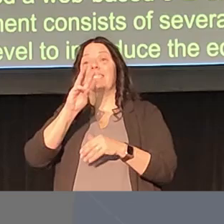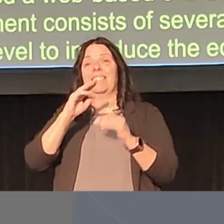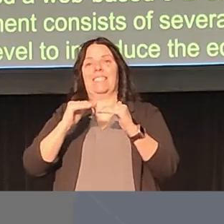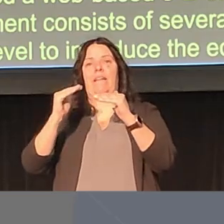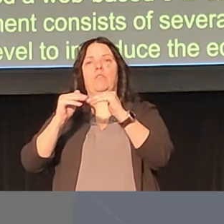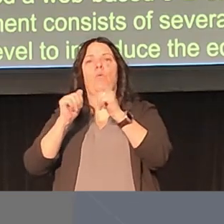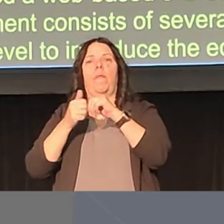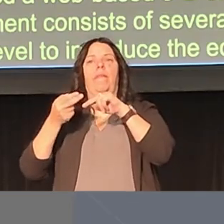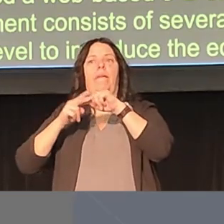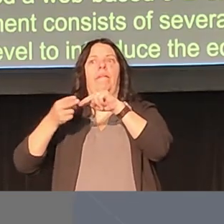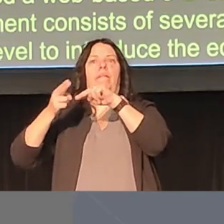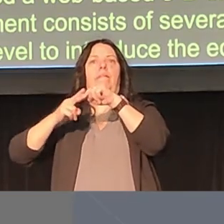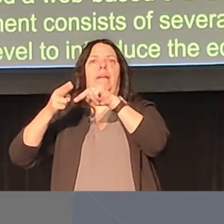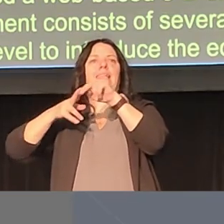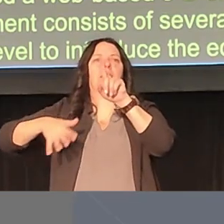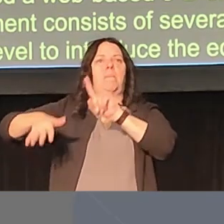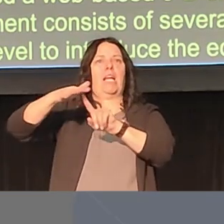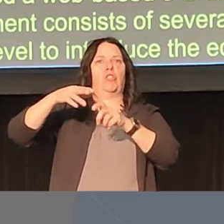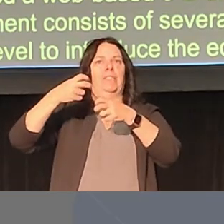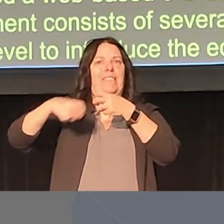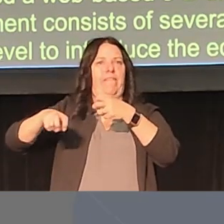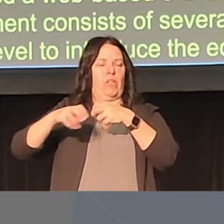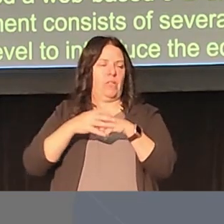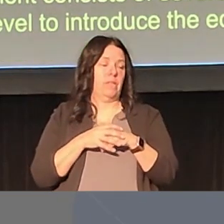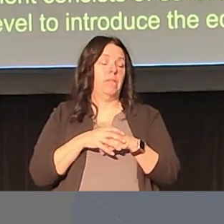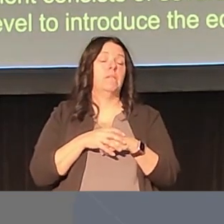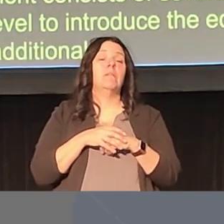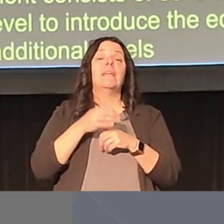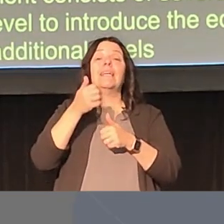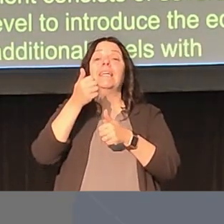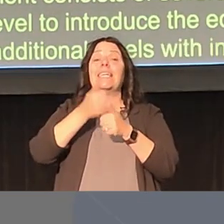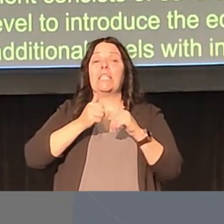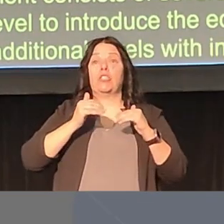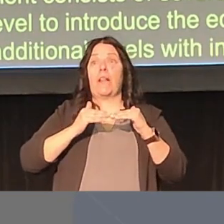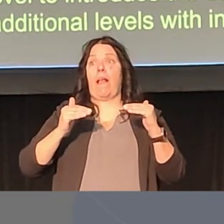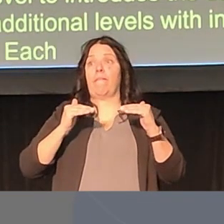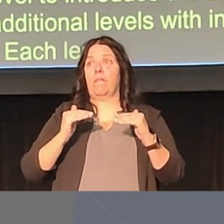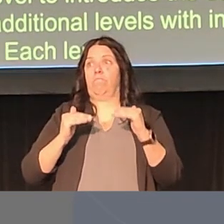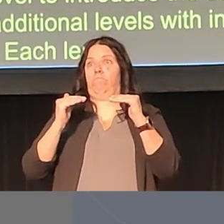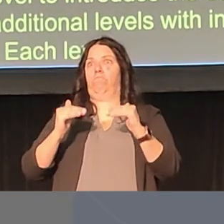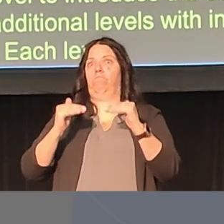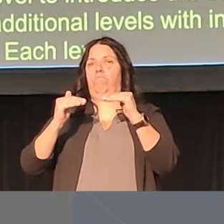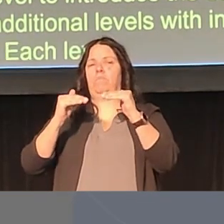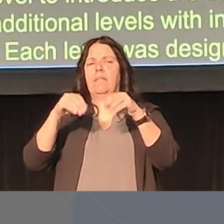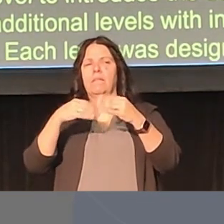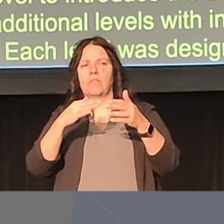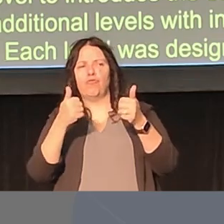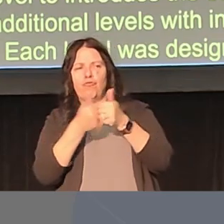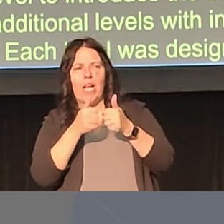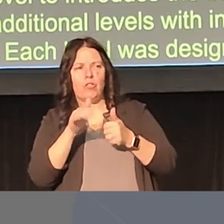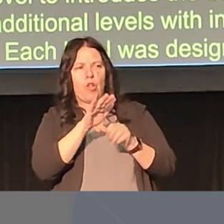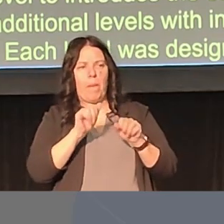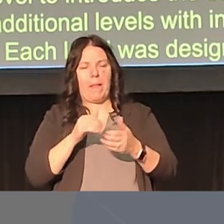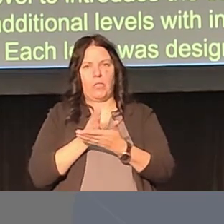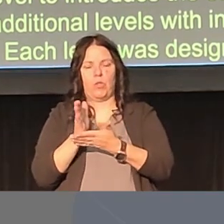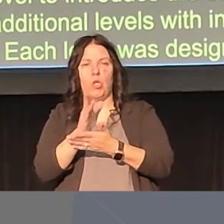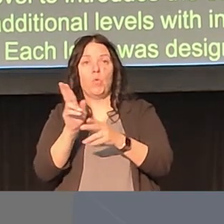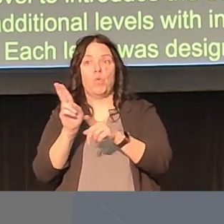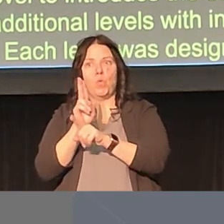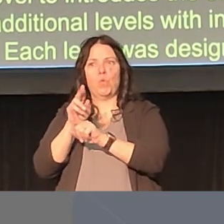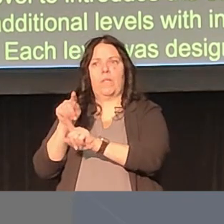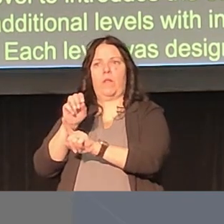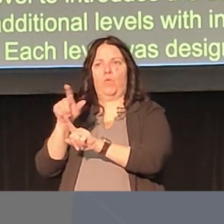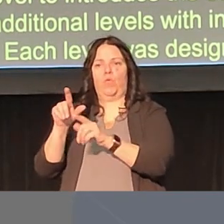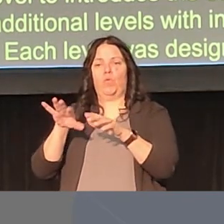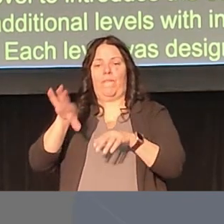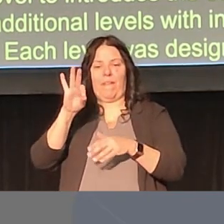difficulty. Each level was designed to challenge the participants' ability to navigate the space using the echolocation tool to find the